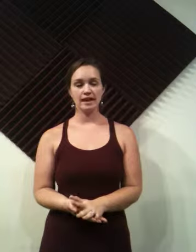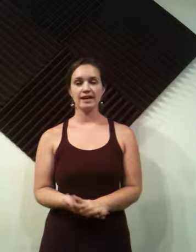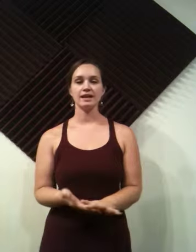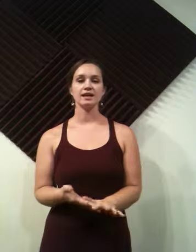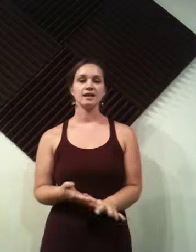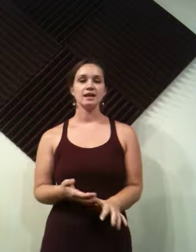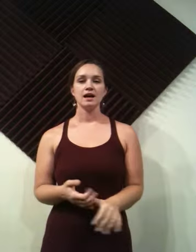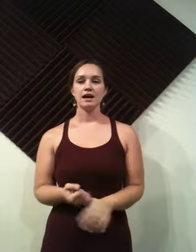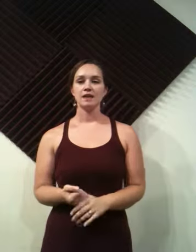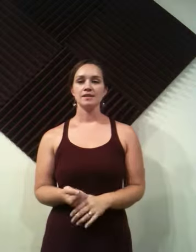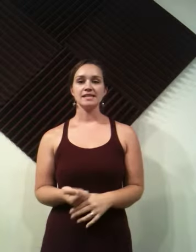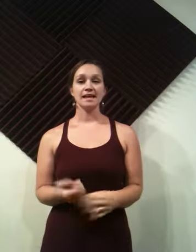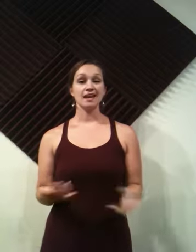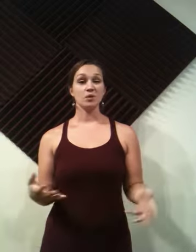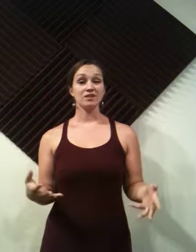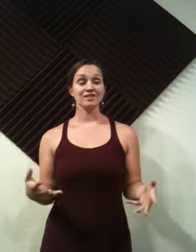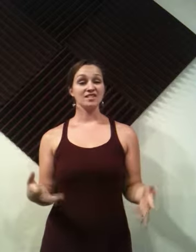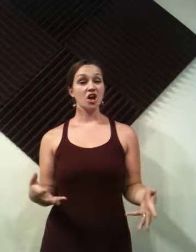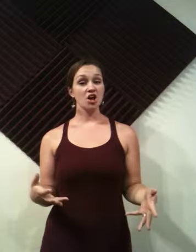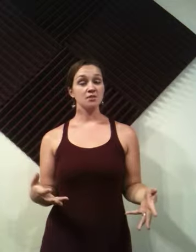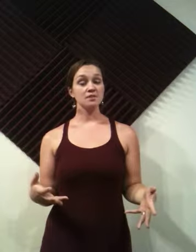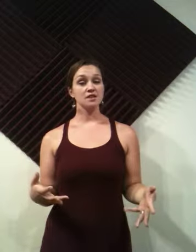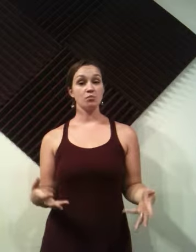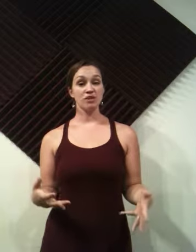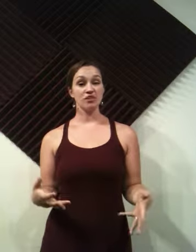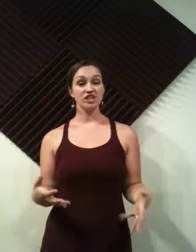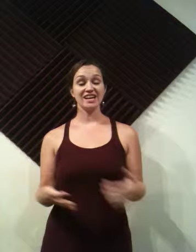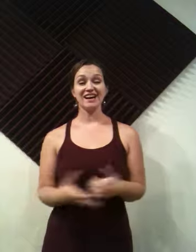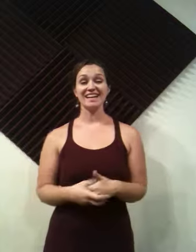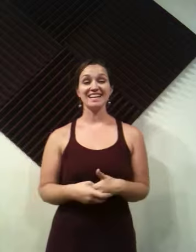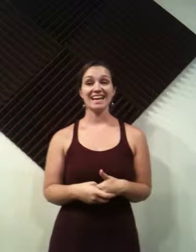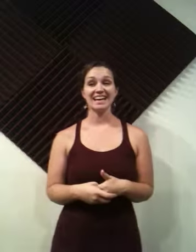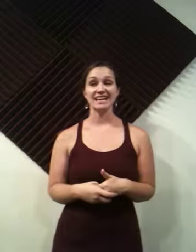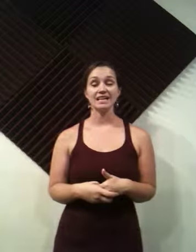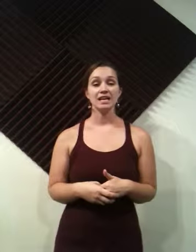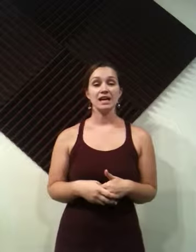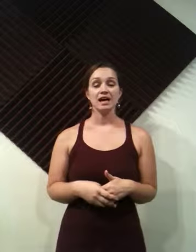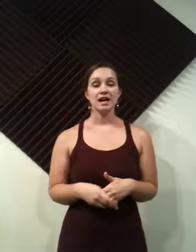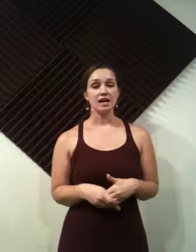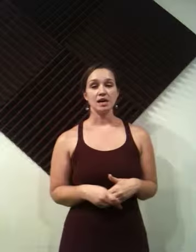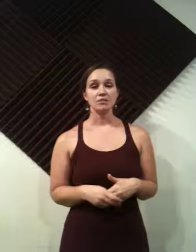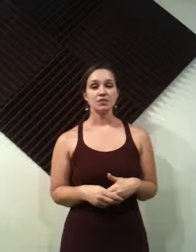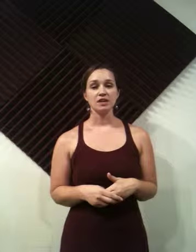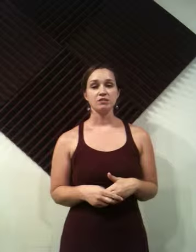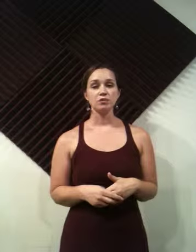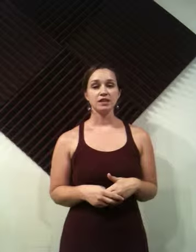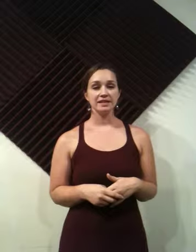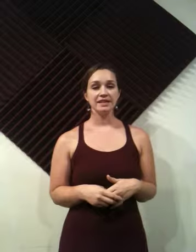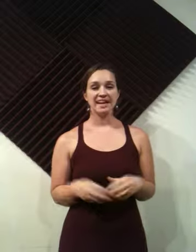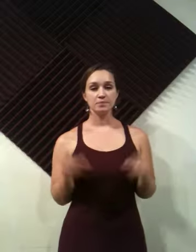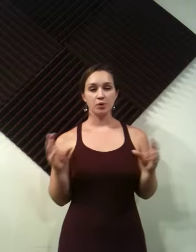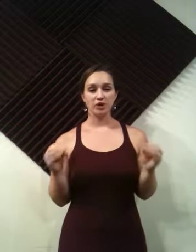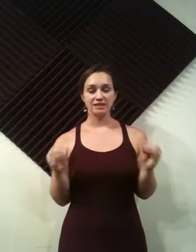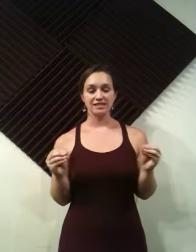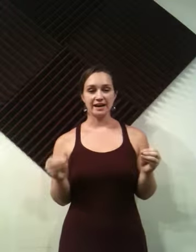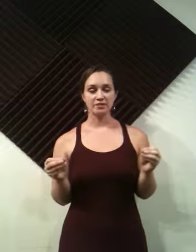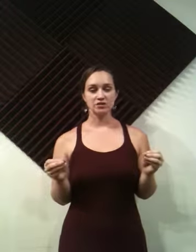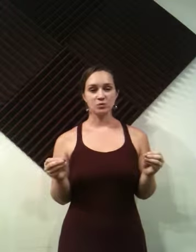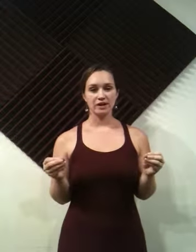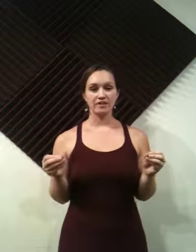and it's taken out of one of the Psalms, Psalm 139, and they've really boiled it down to what I think